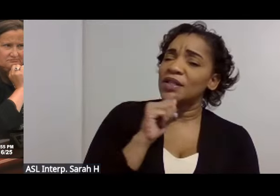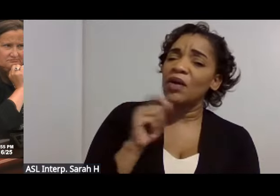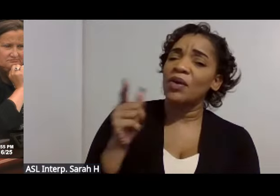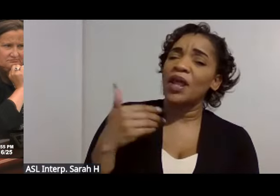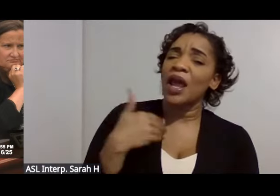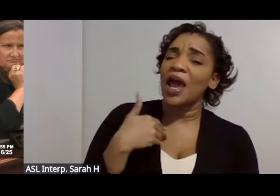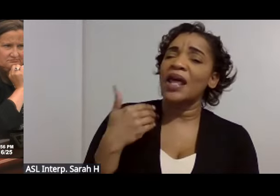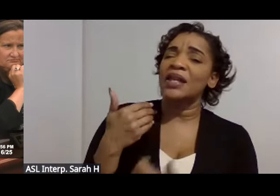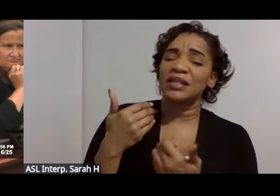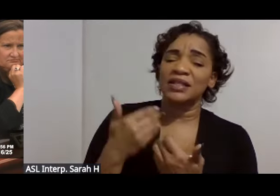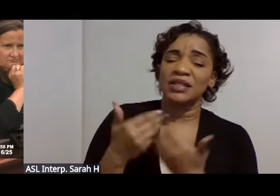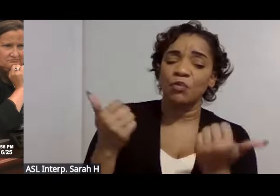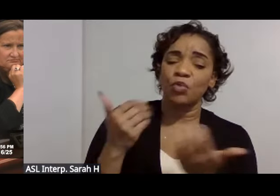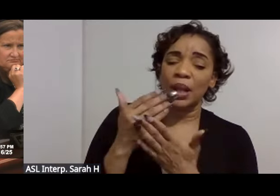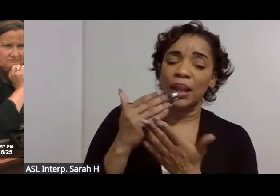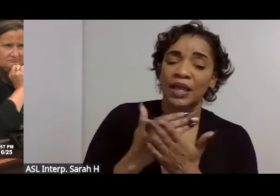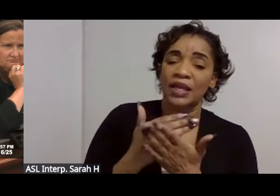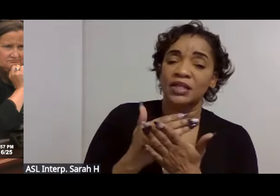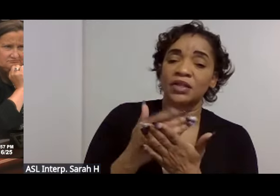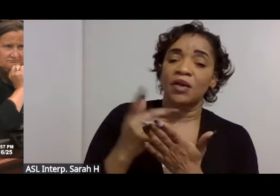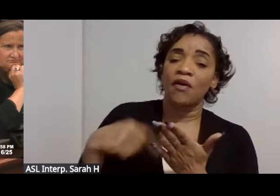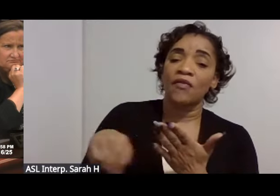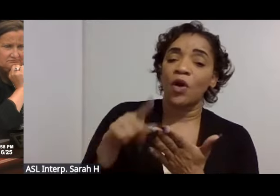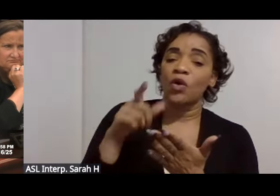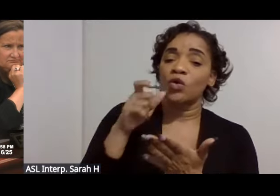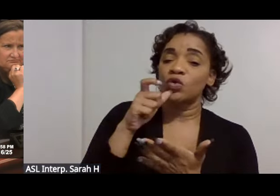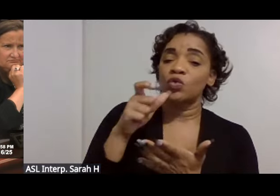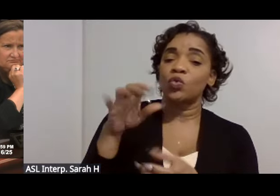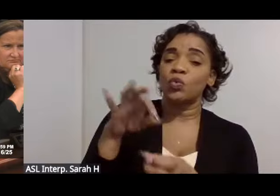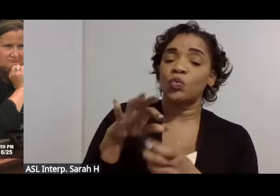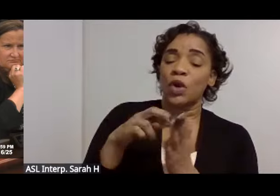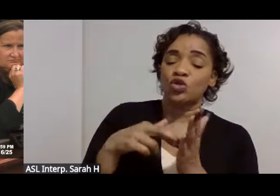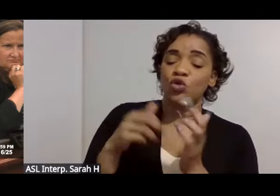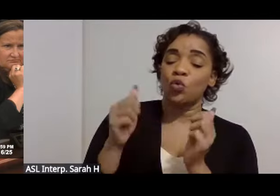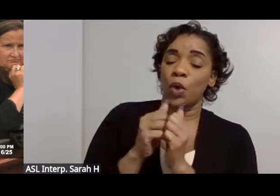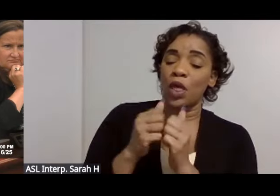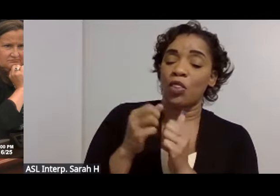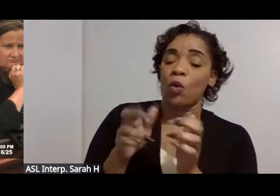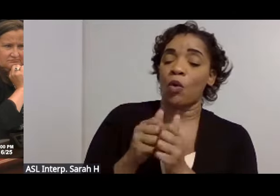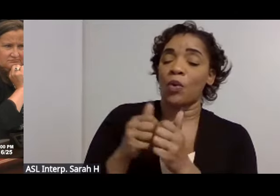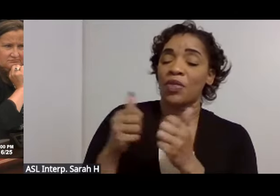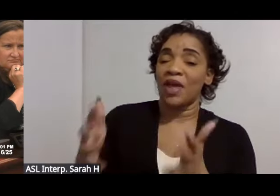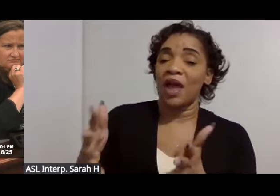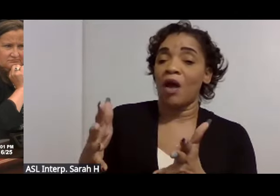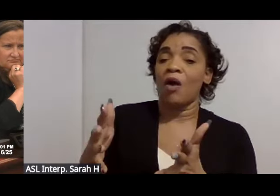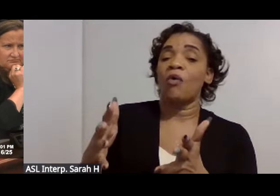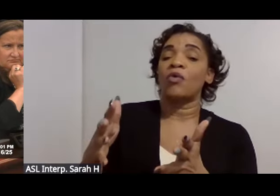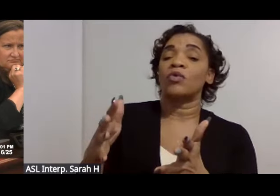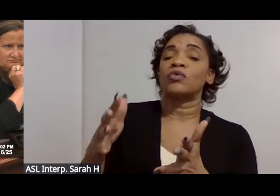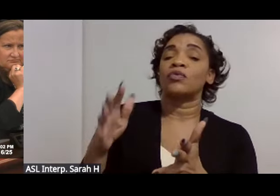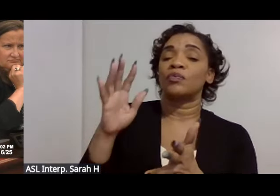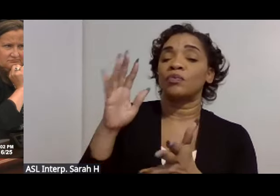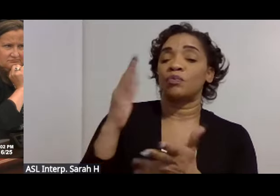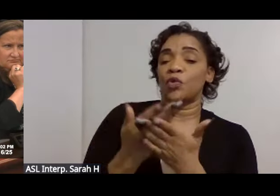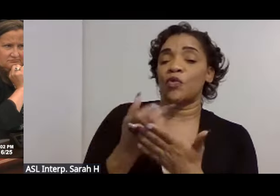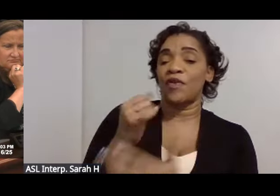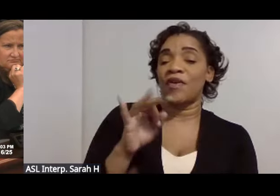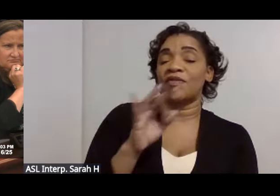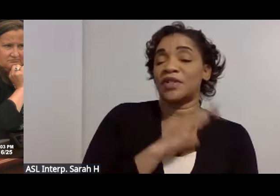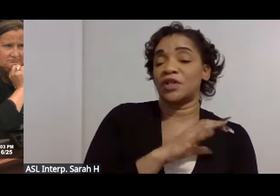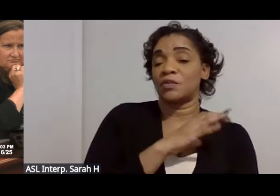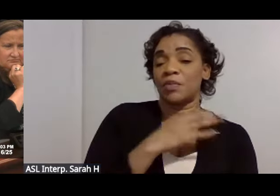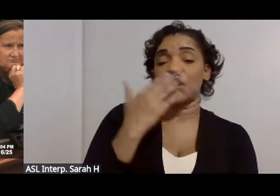with proof of citizenship or without proof of citizenship, because you're not required under federal law to register with